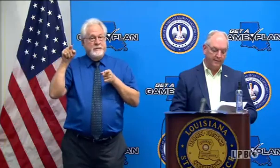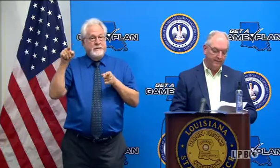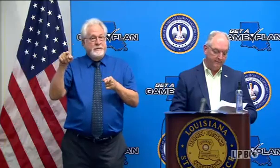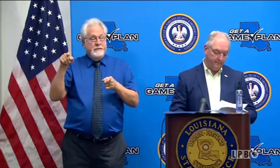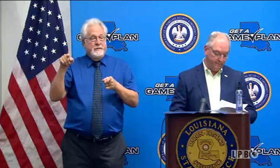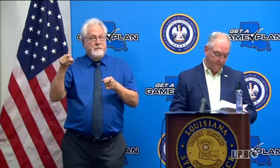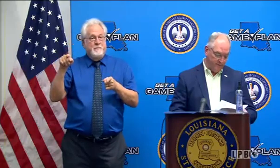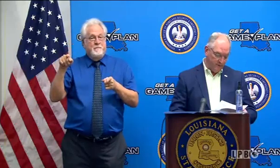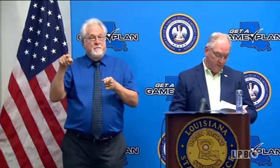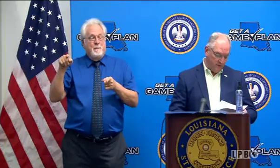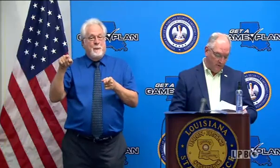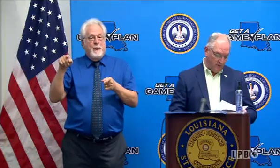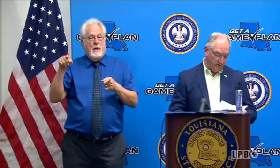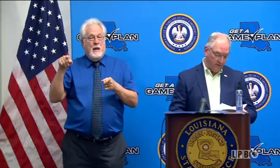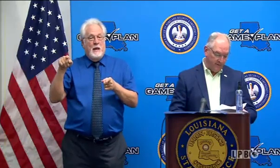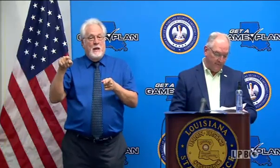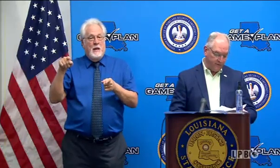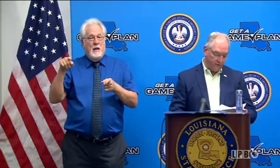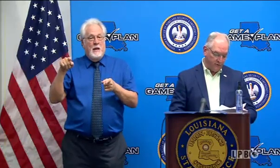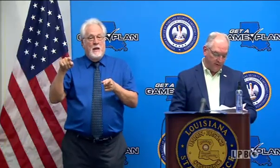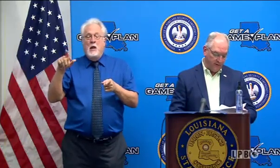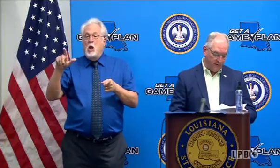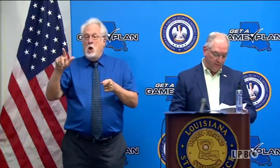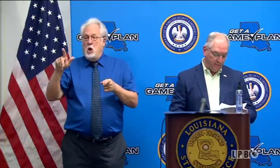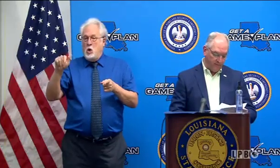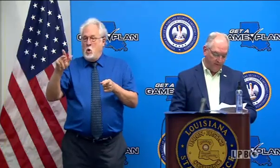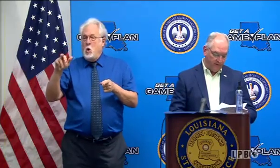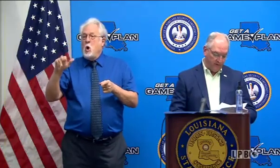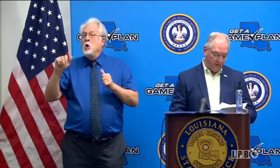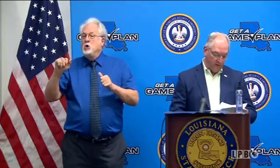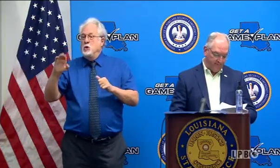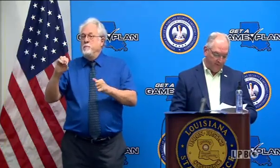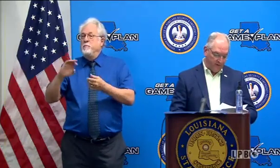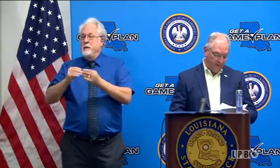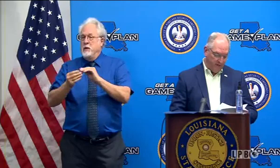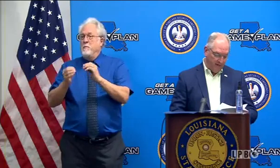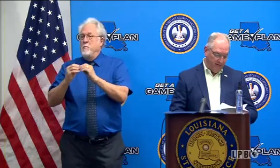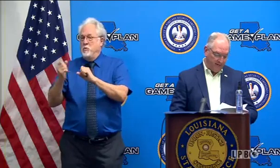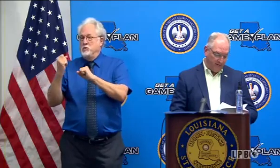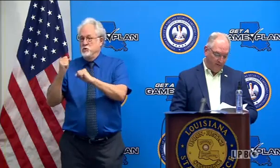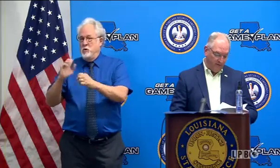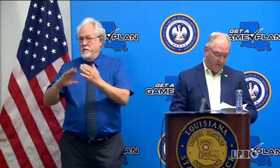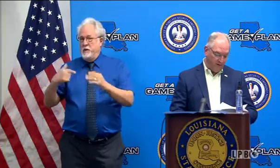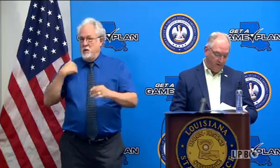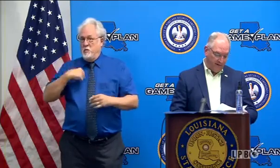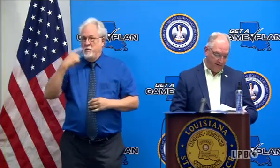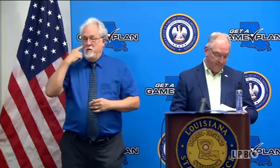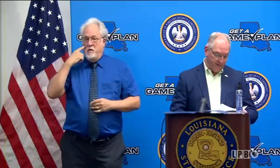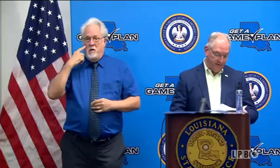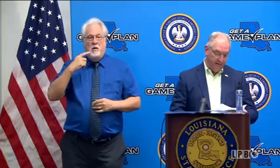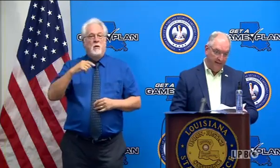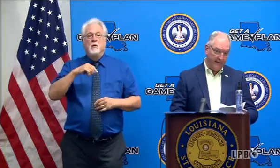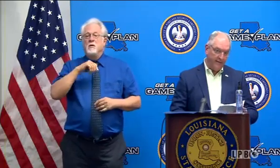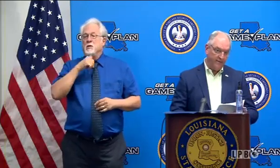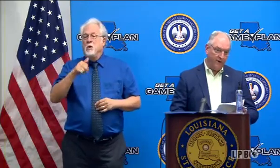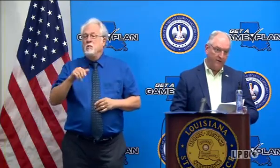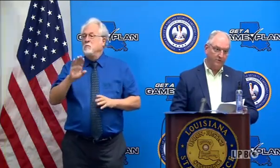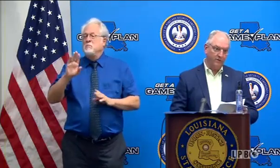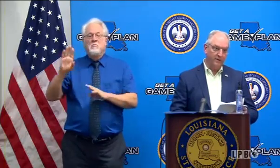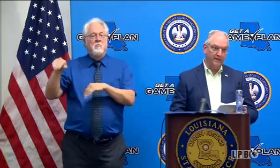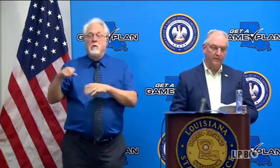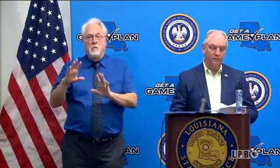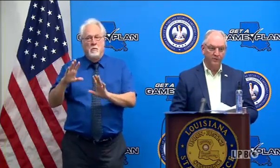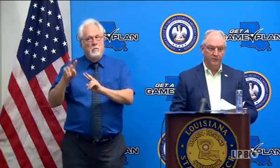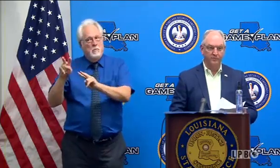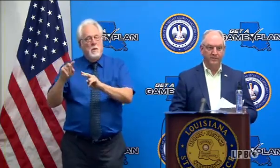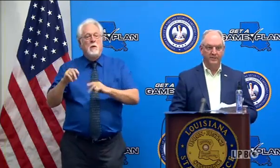storm, Laura, could be stronger than we previously thought. Don't let your guard down. And we also